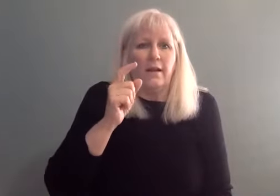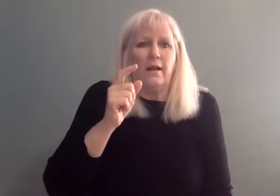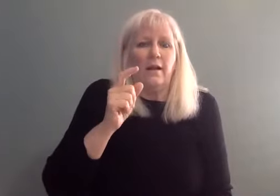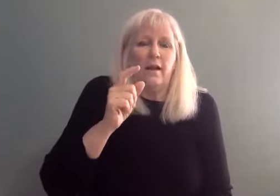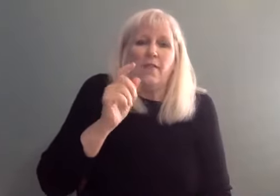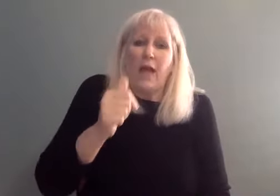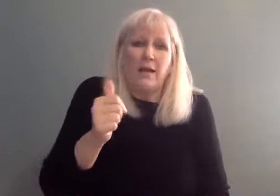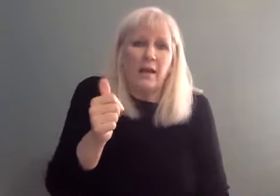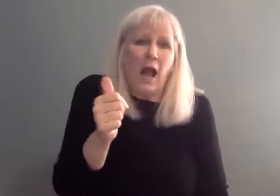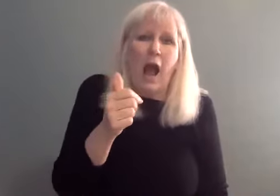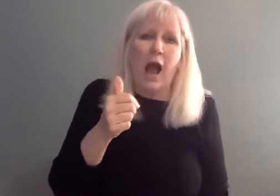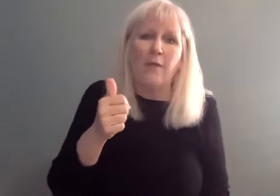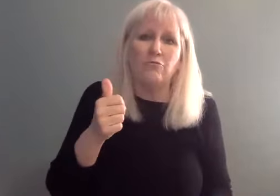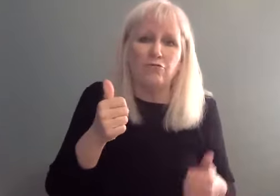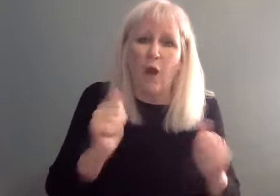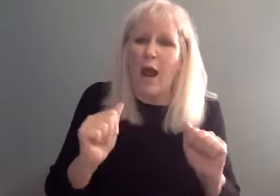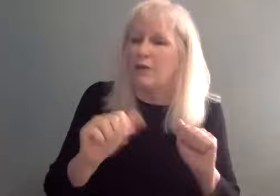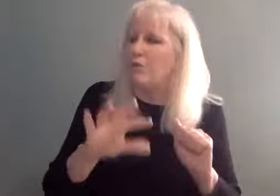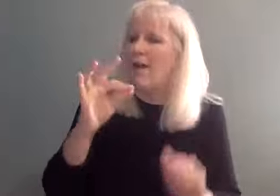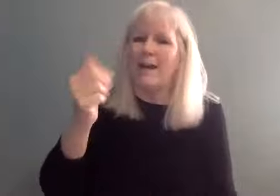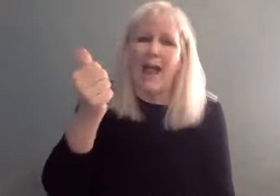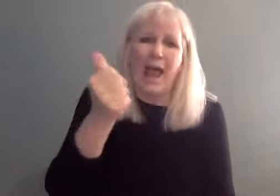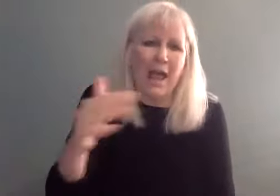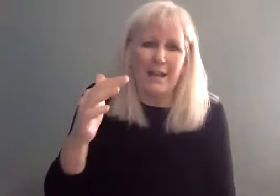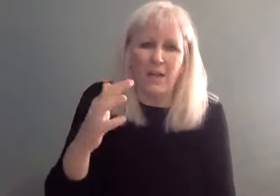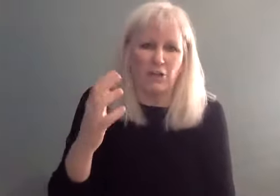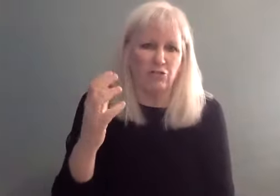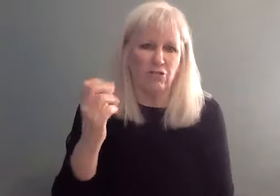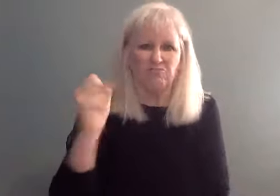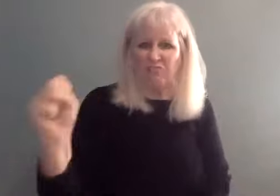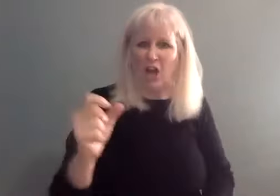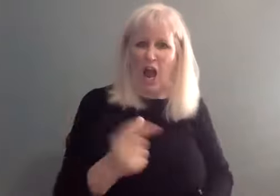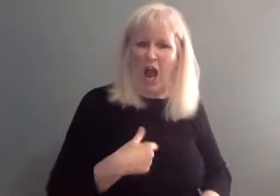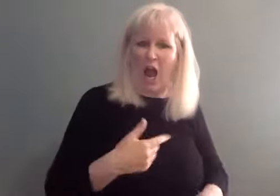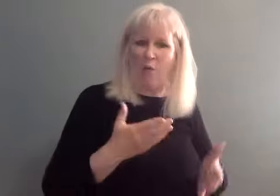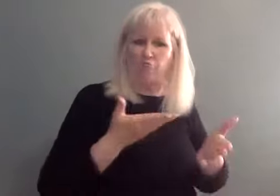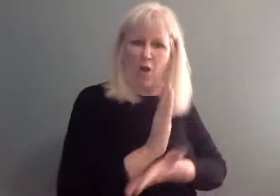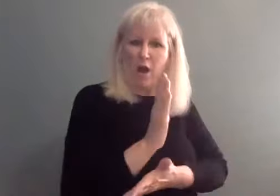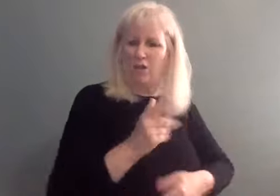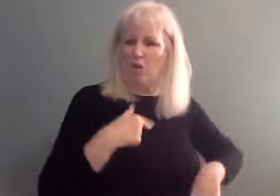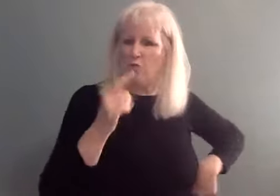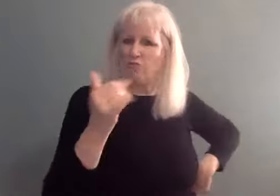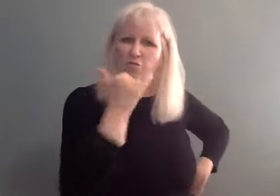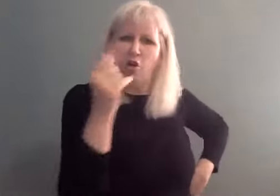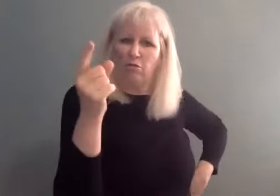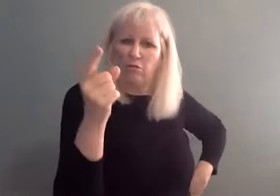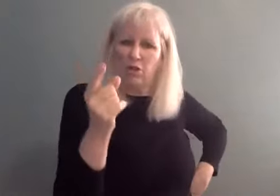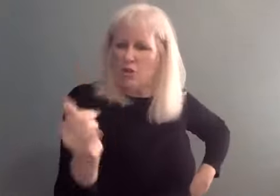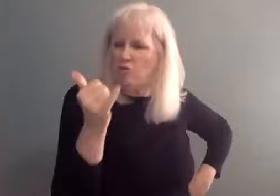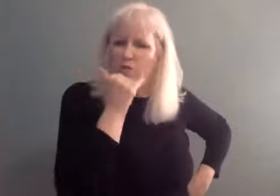anything to make me be defiant. I am snatching at self-seeking. I am snatching at how you're wrong now. I'm maybe 6 months